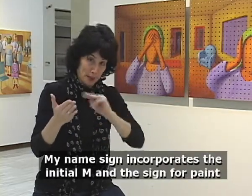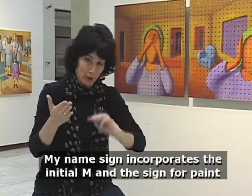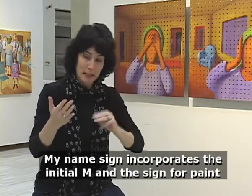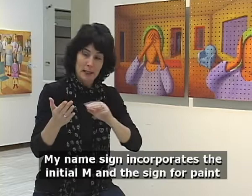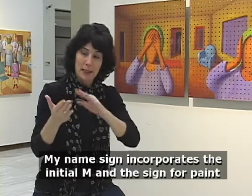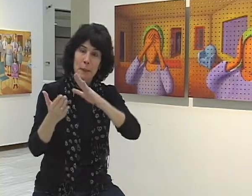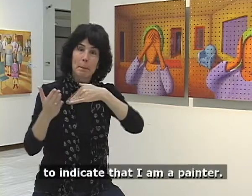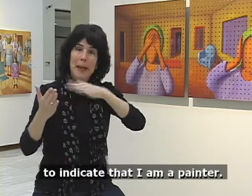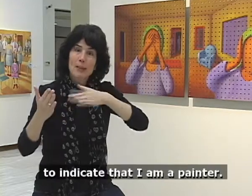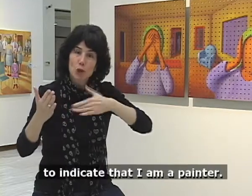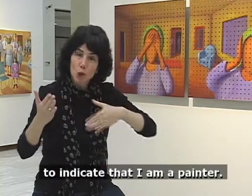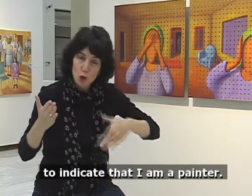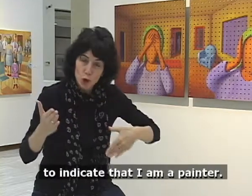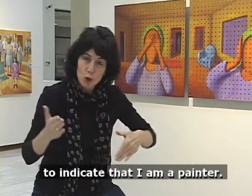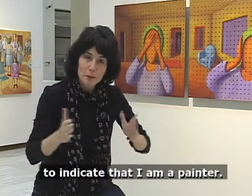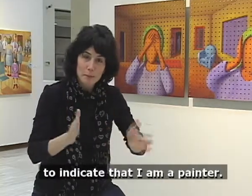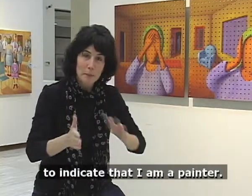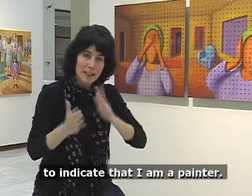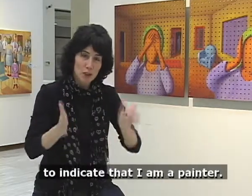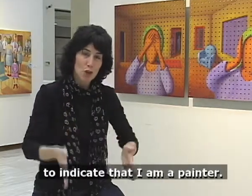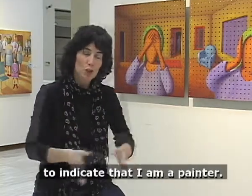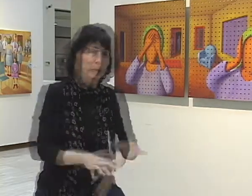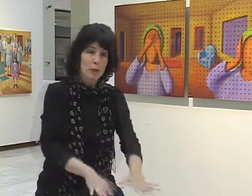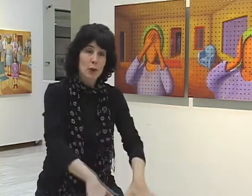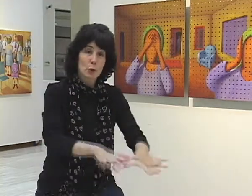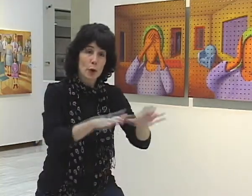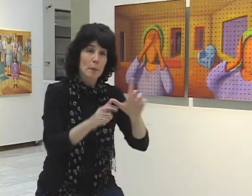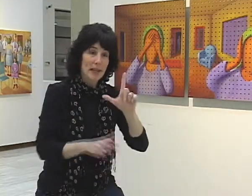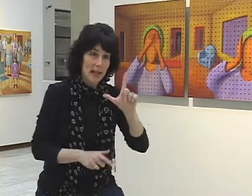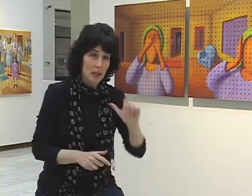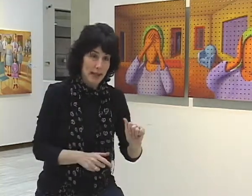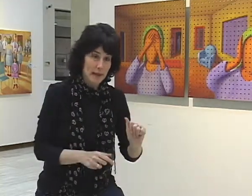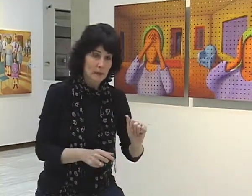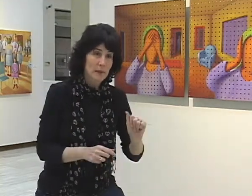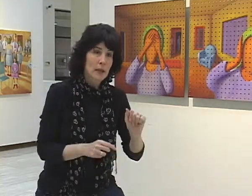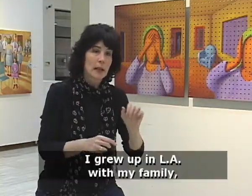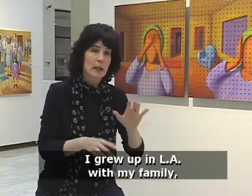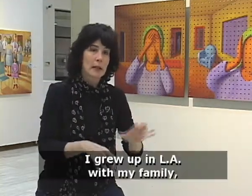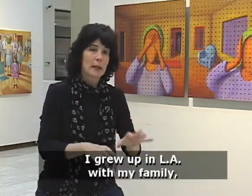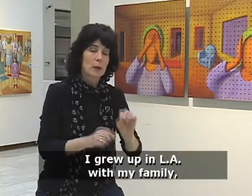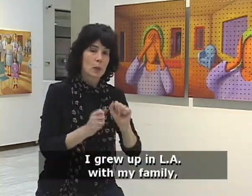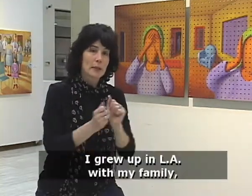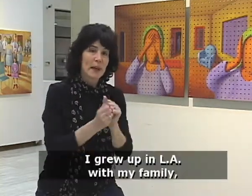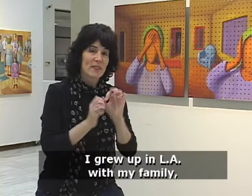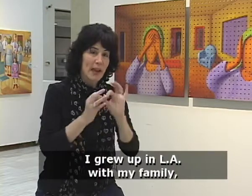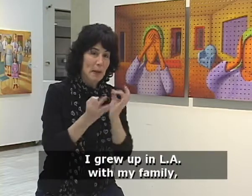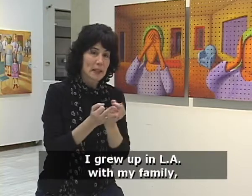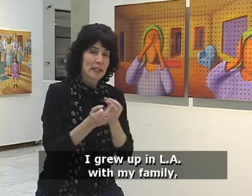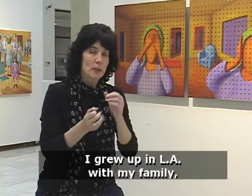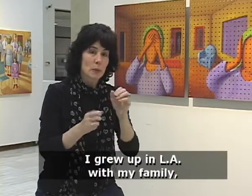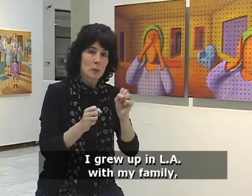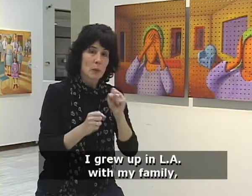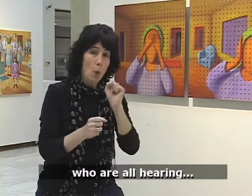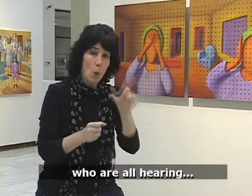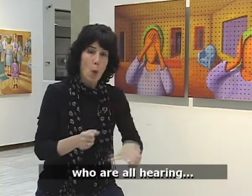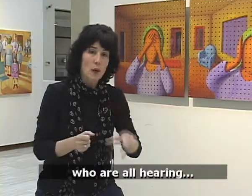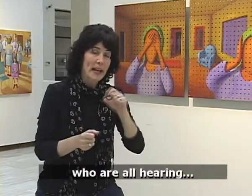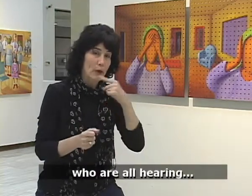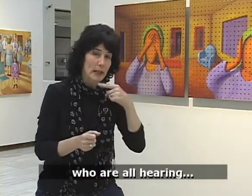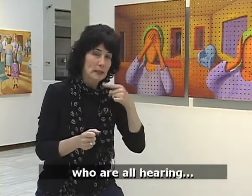paint to indicate that I am a painter. I grew up in LA with my family, who are all